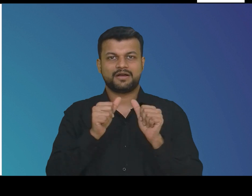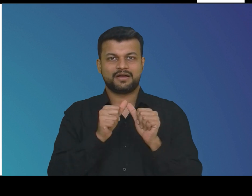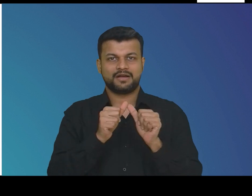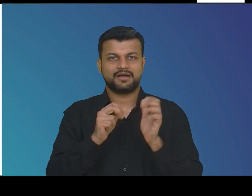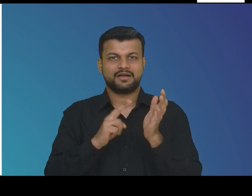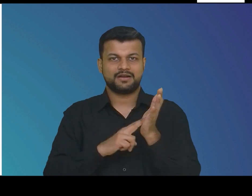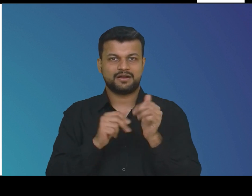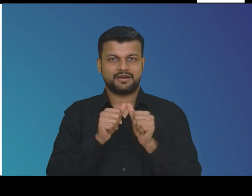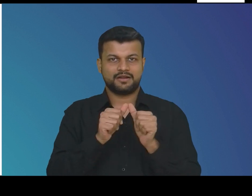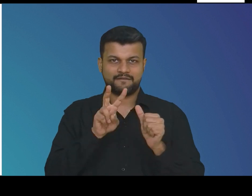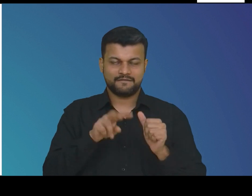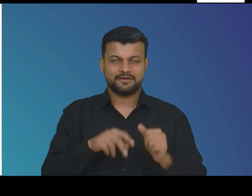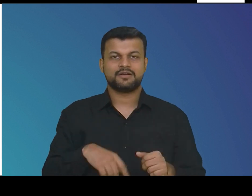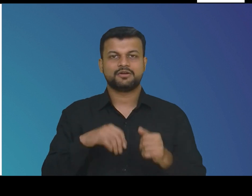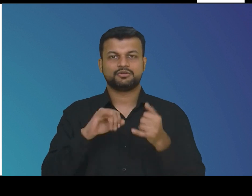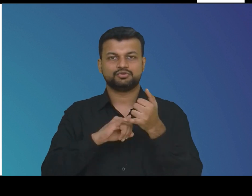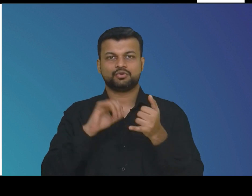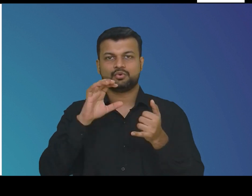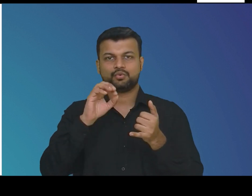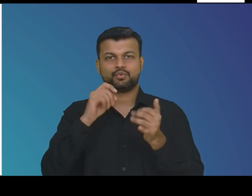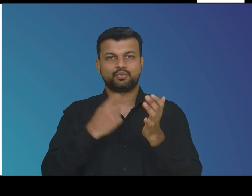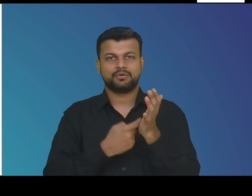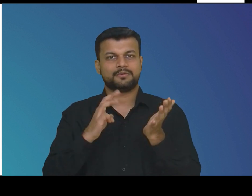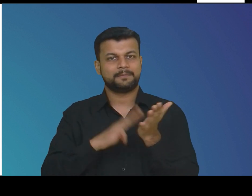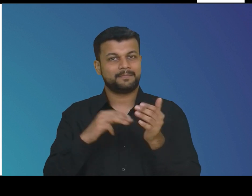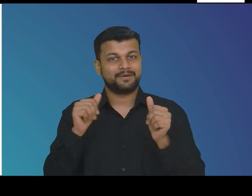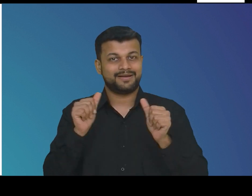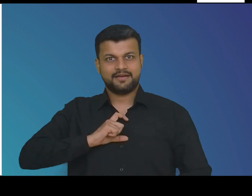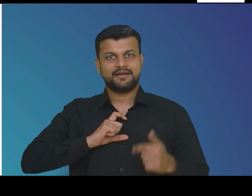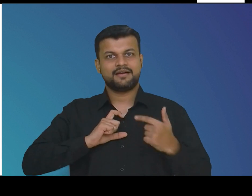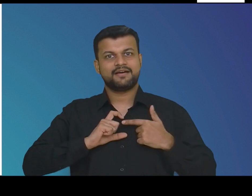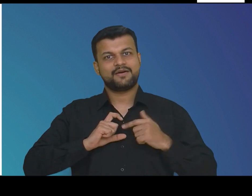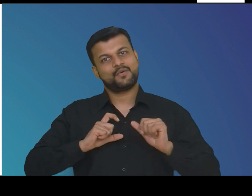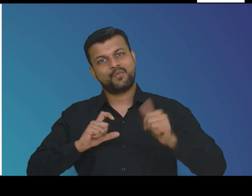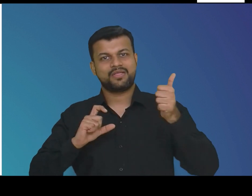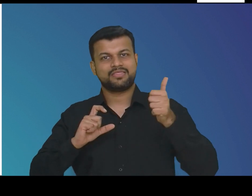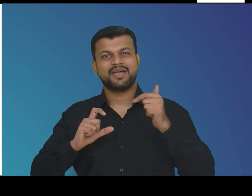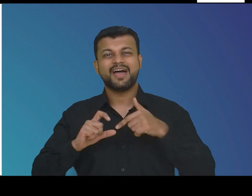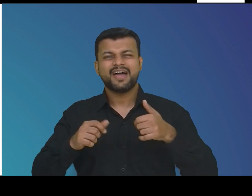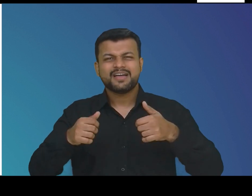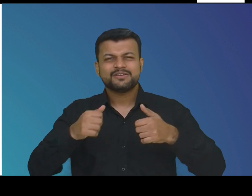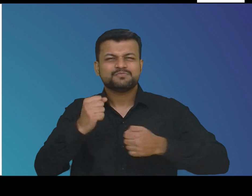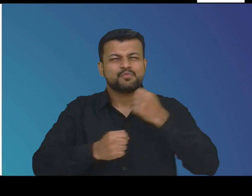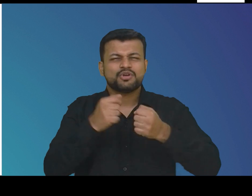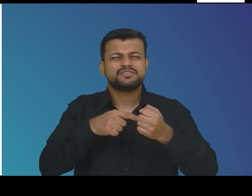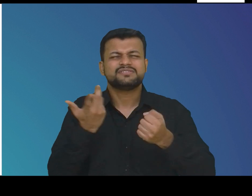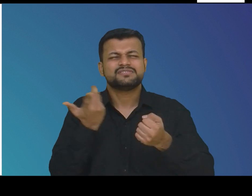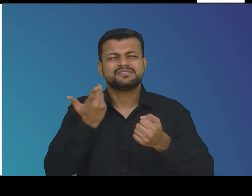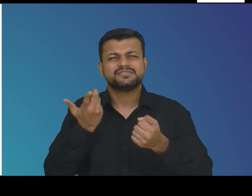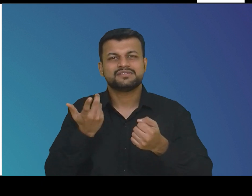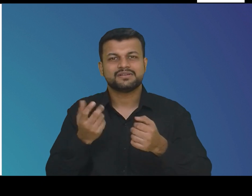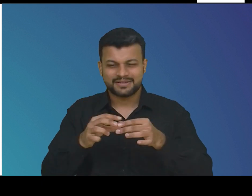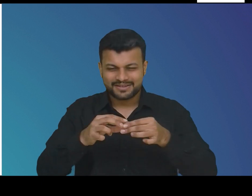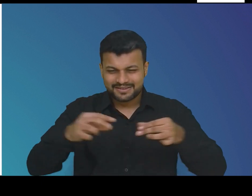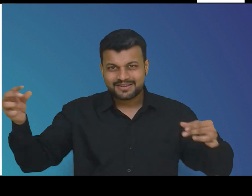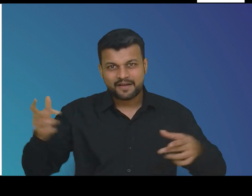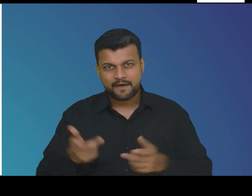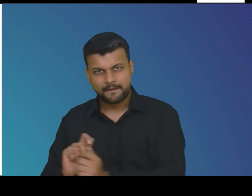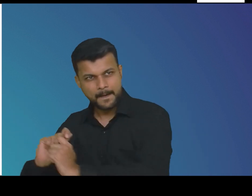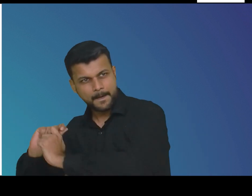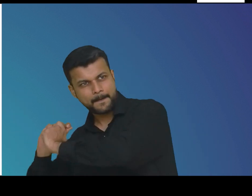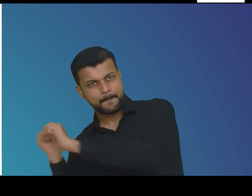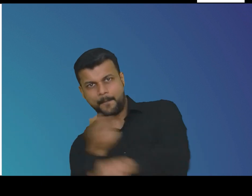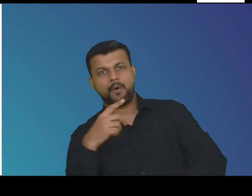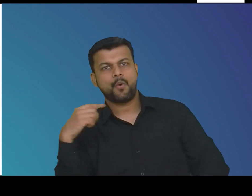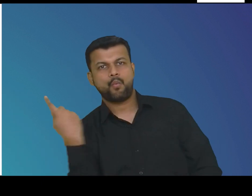propels the athlete forward with a singular focus to win pranav surma's journey is a reflection of this as he celebrates